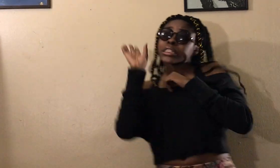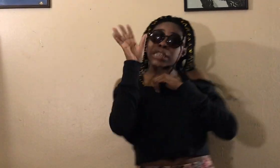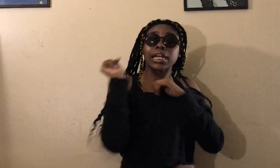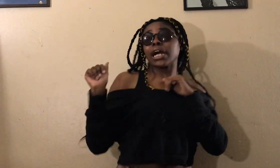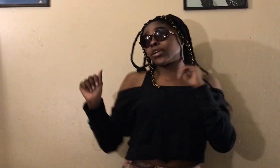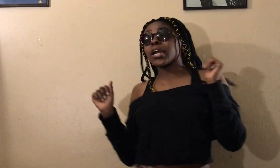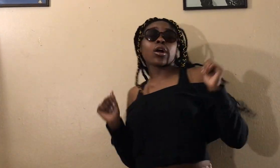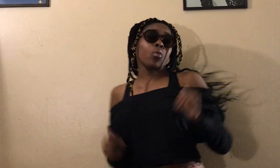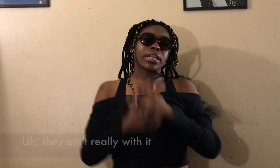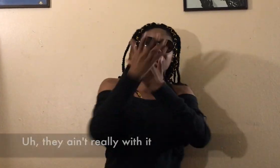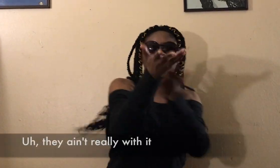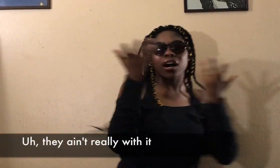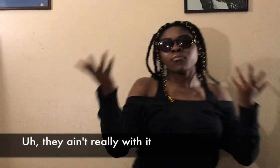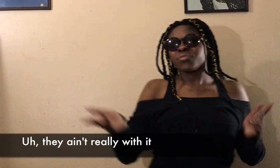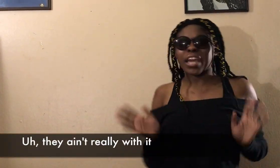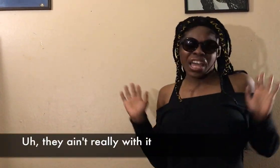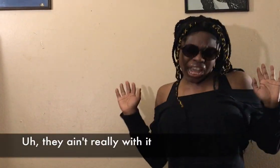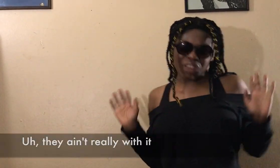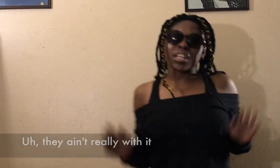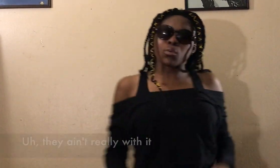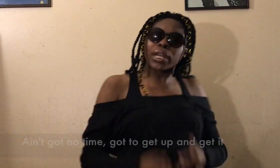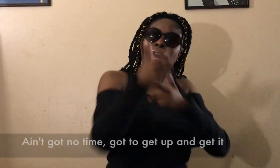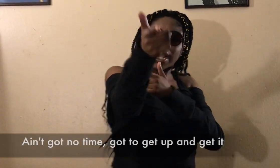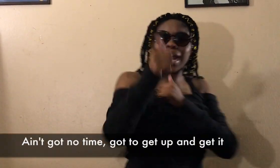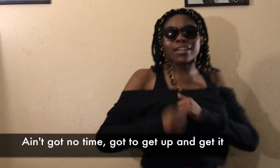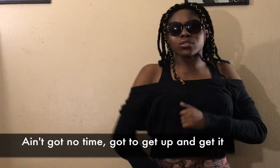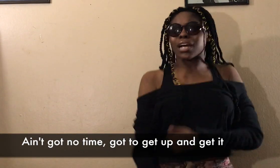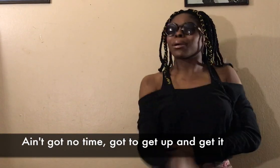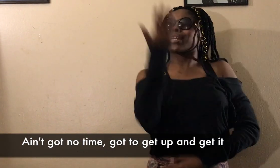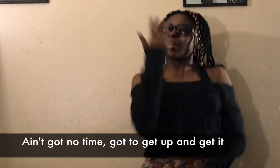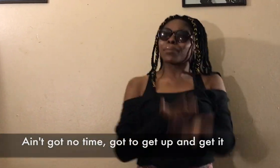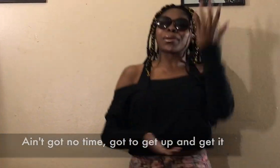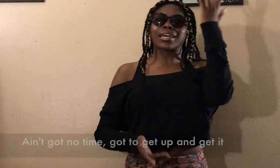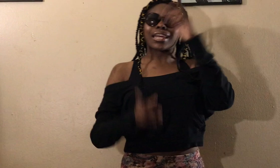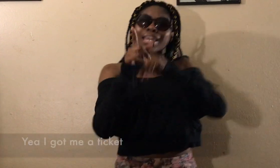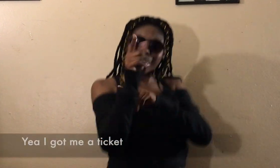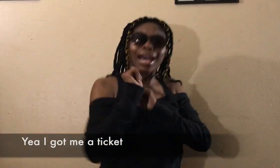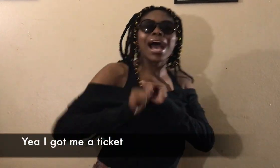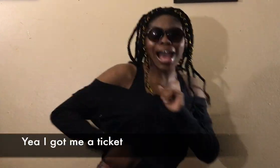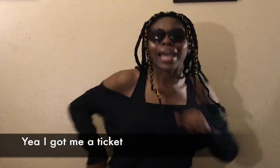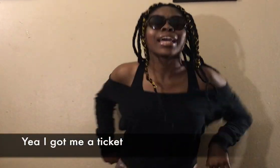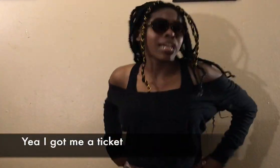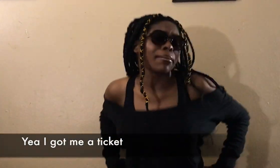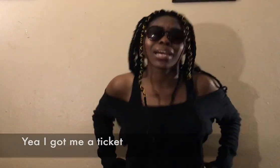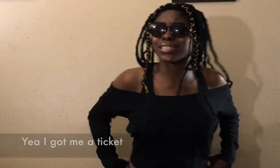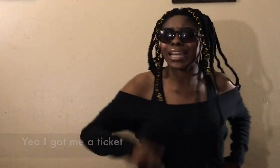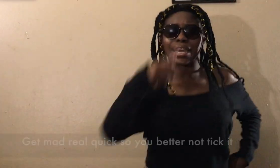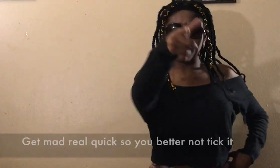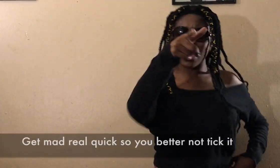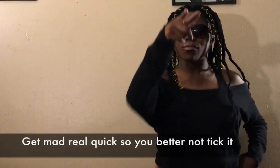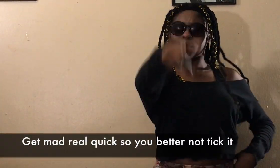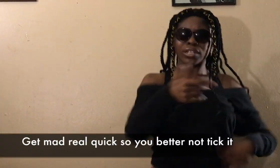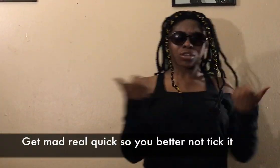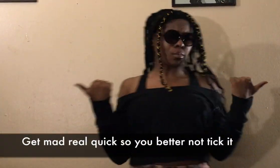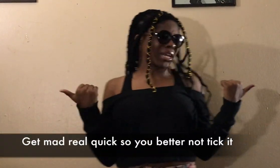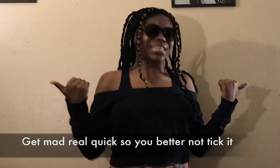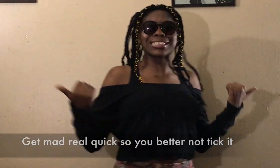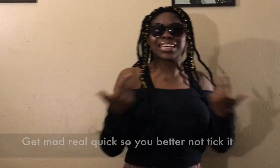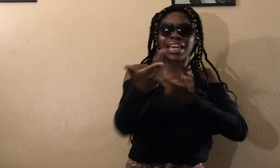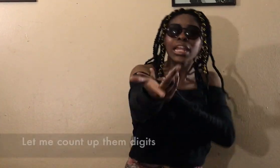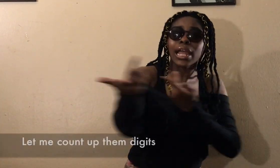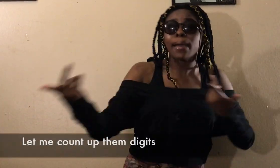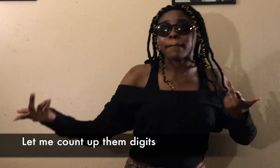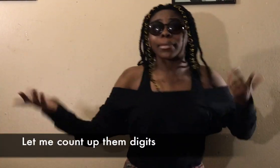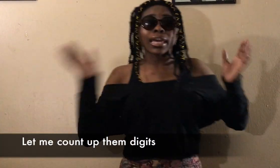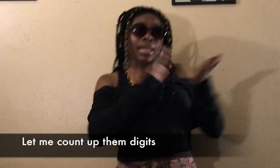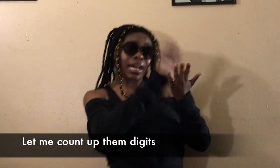one. Static, I know you don't wanna update. And really with it, ain't got no time, gotta get up and get it. Yeah, I got me a ticket, get mad real quick, so you better not